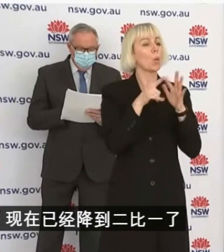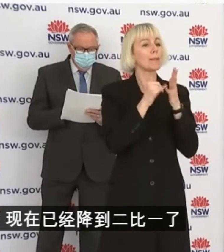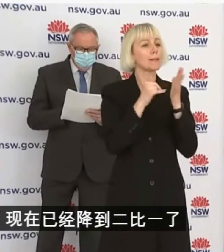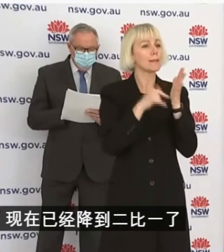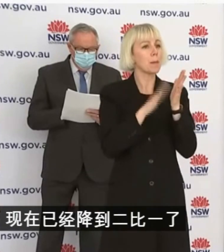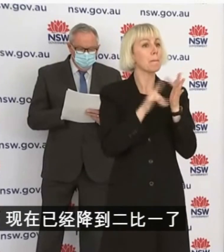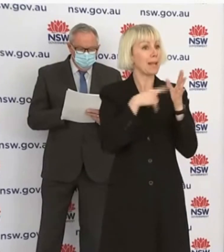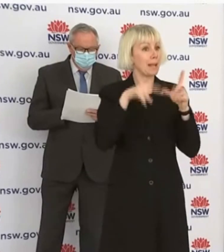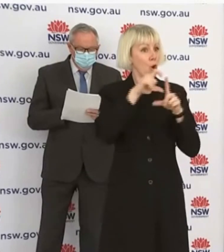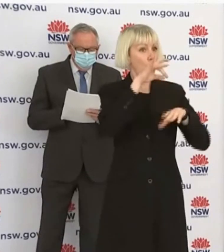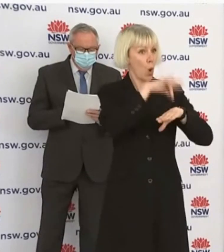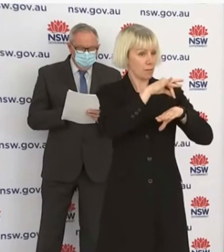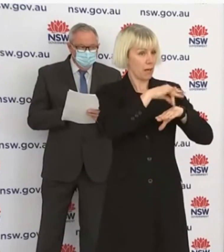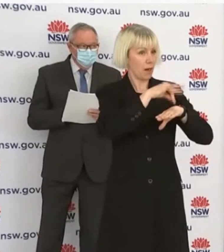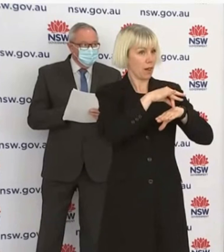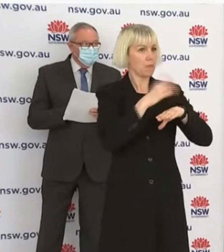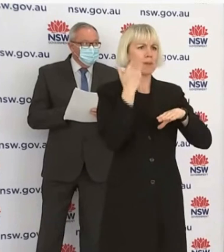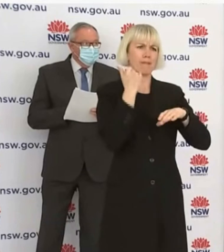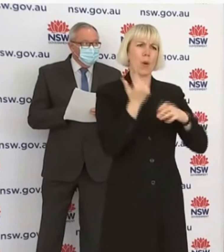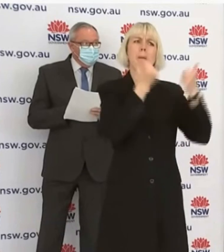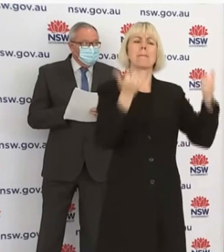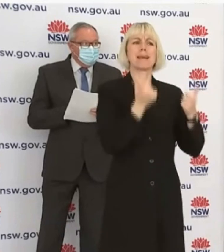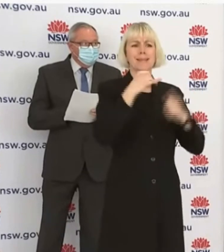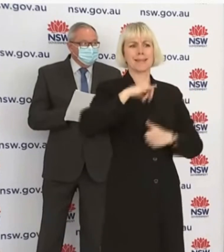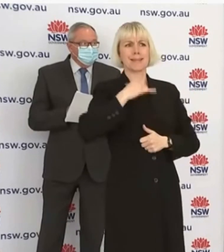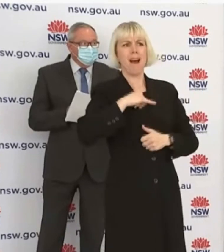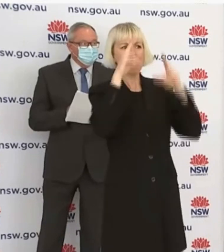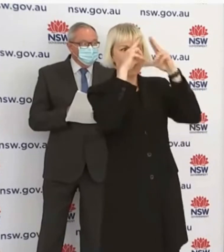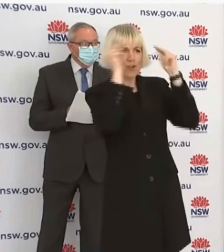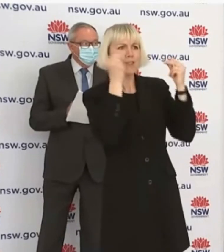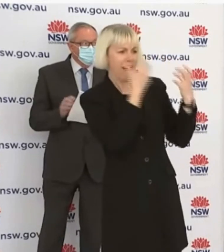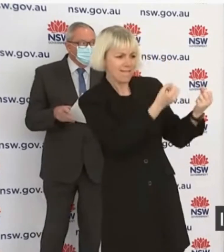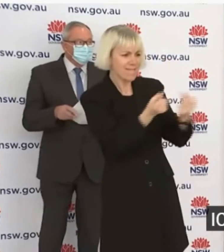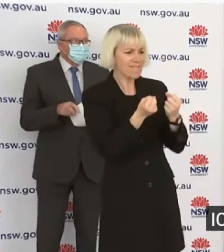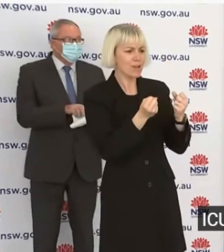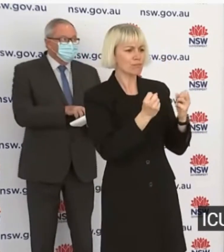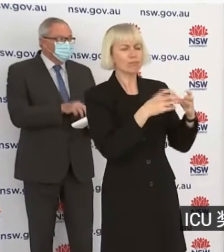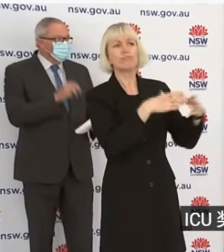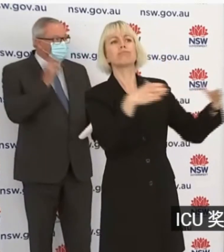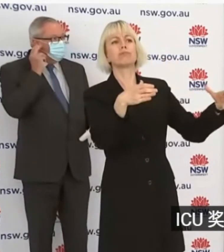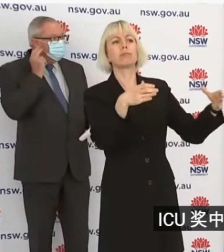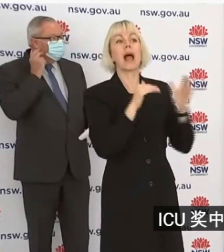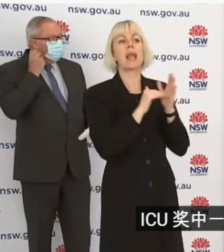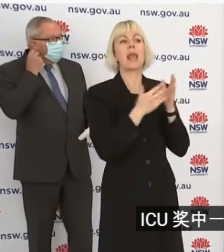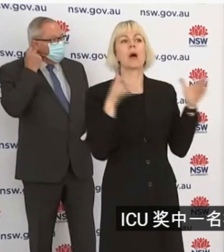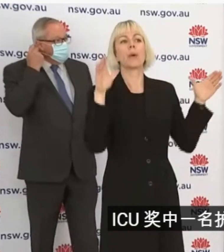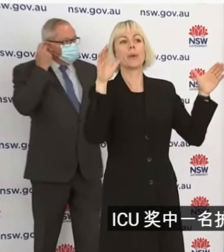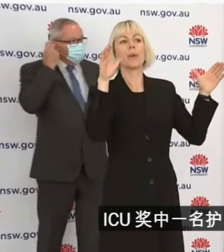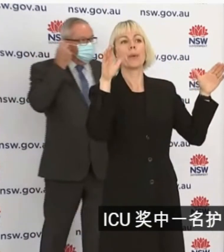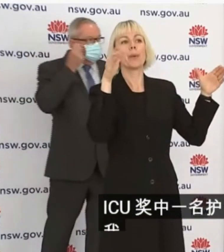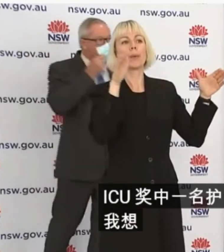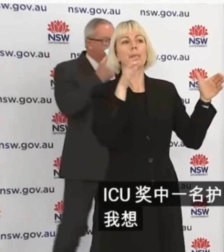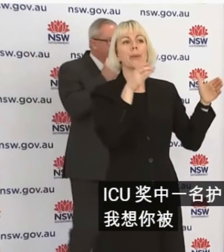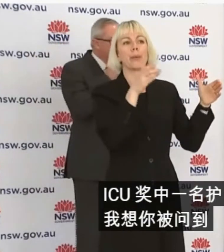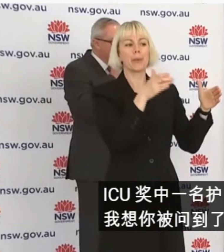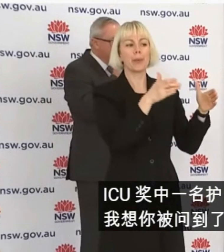2 to 1, 2 patients for 1 nurse in the ICU ward dealing with COVID. And